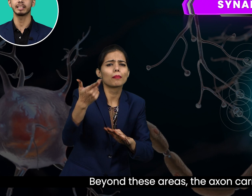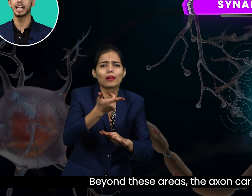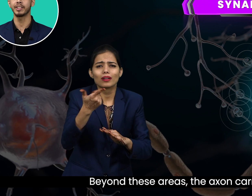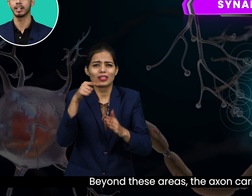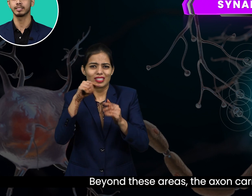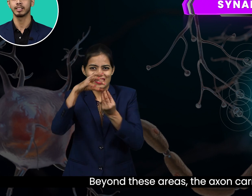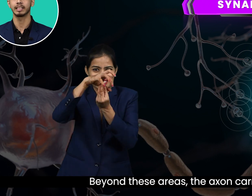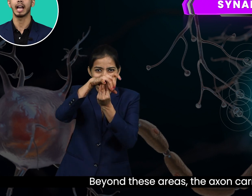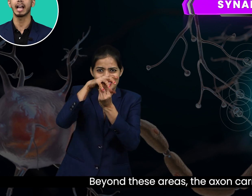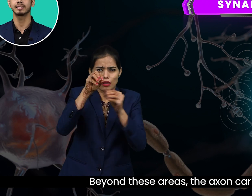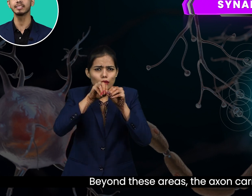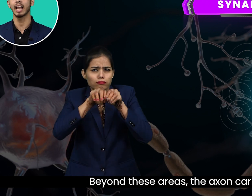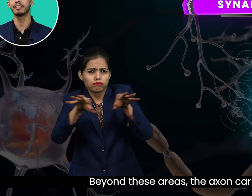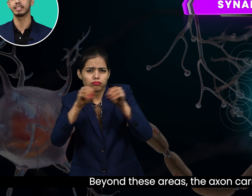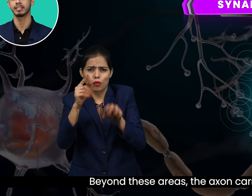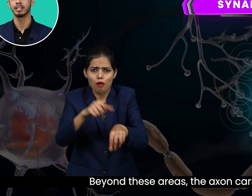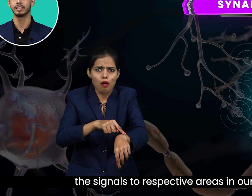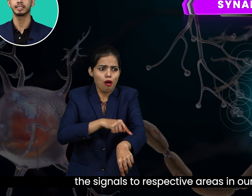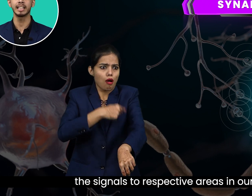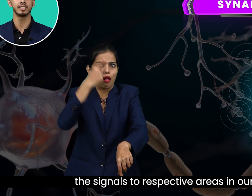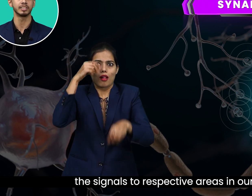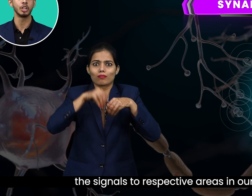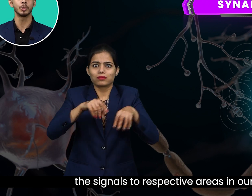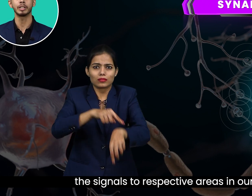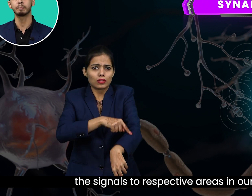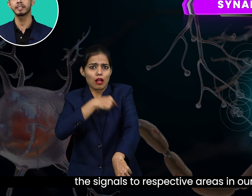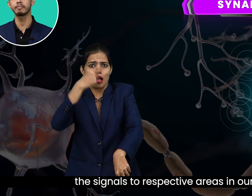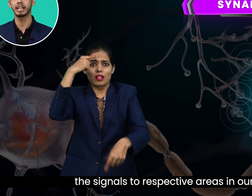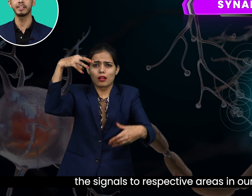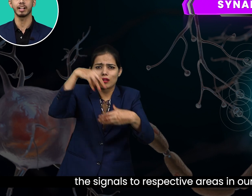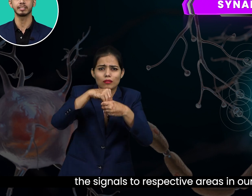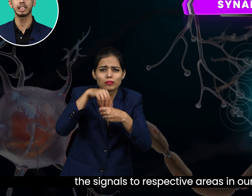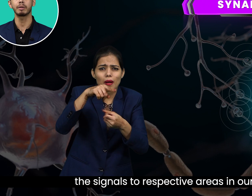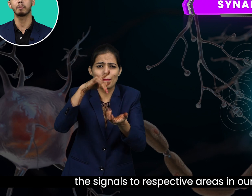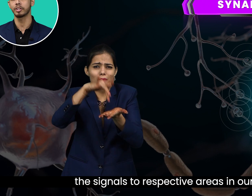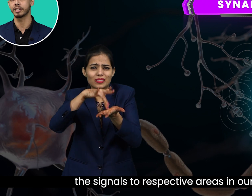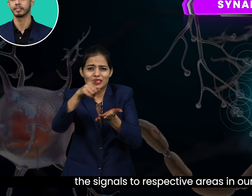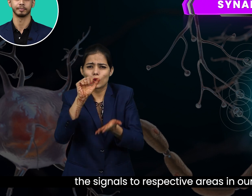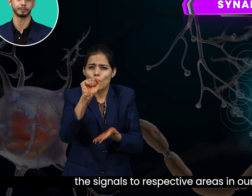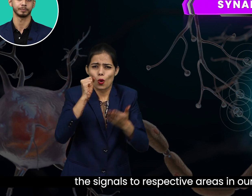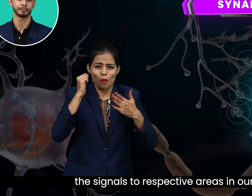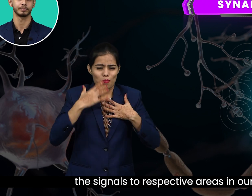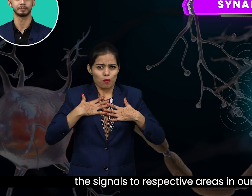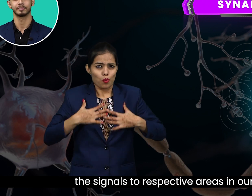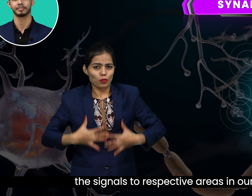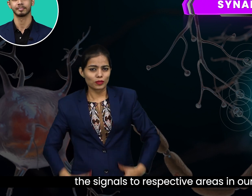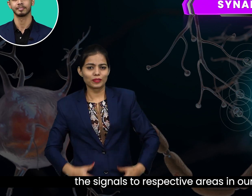Beyond these areas, the axons carries the signals to respective areas in our body.